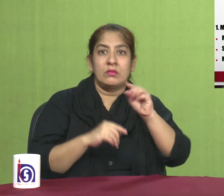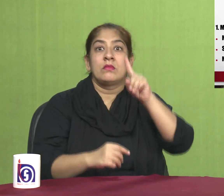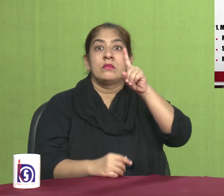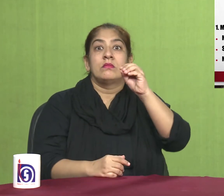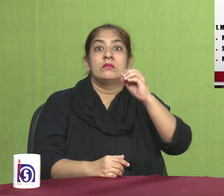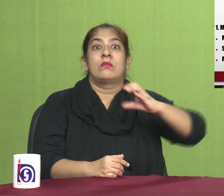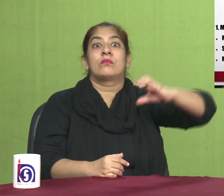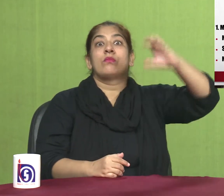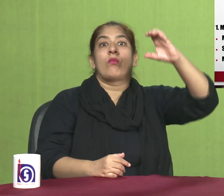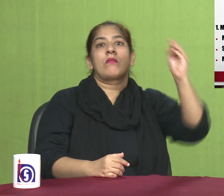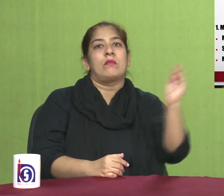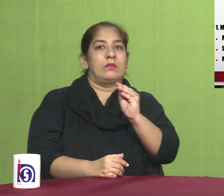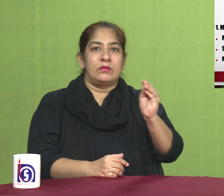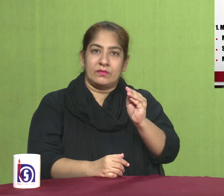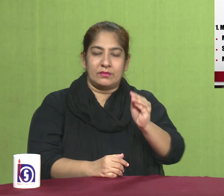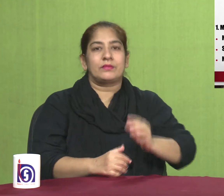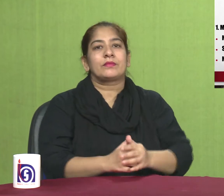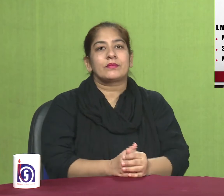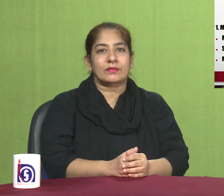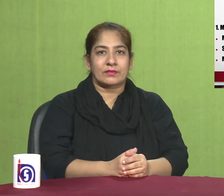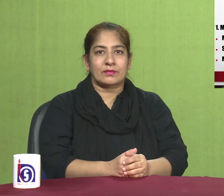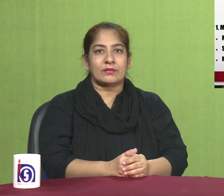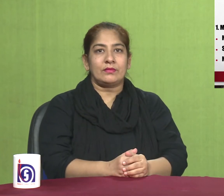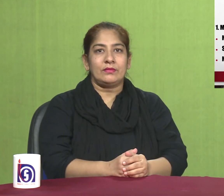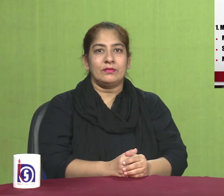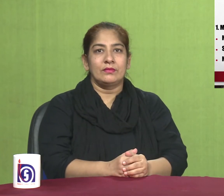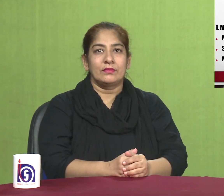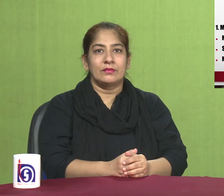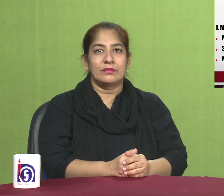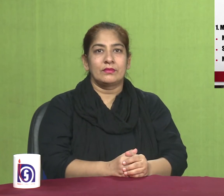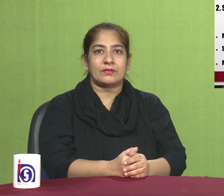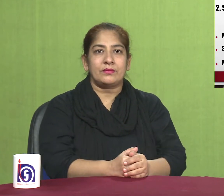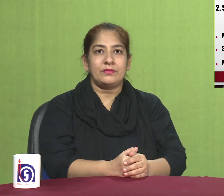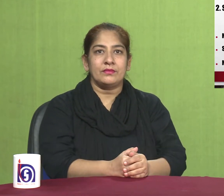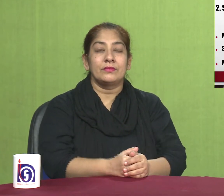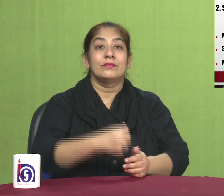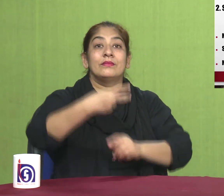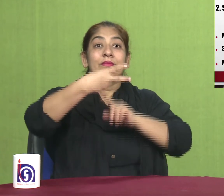5 crore and moves till rupees 10 crore.